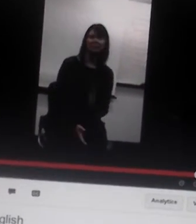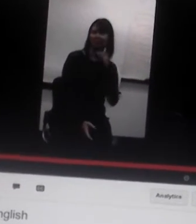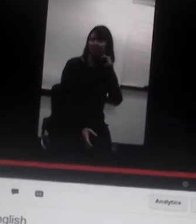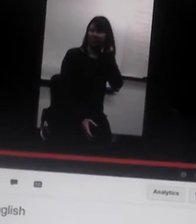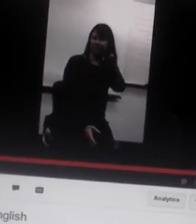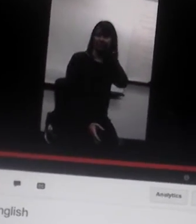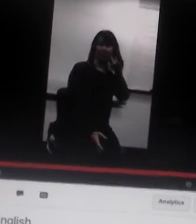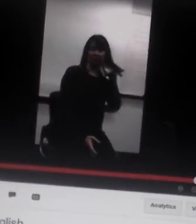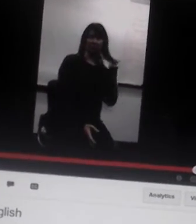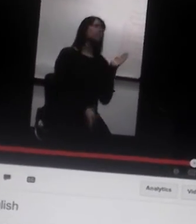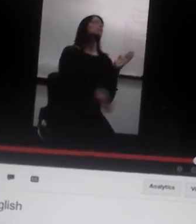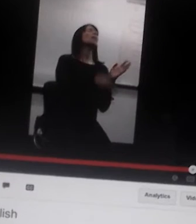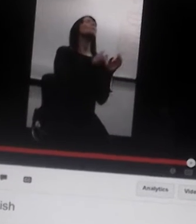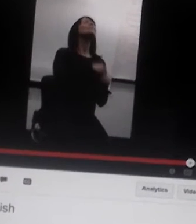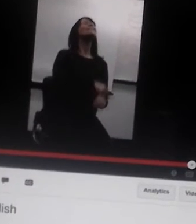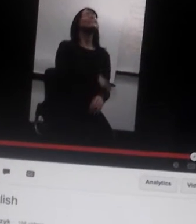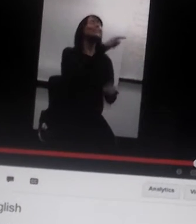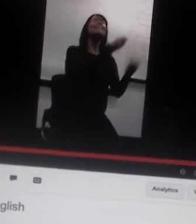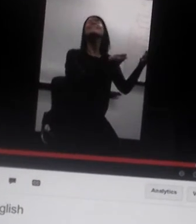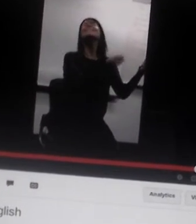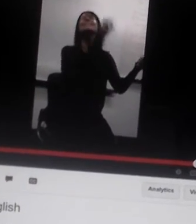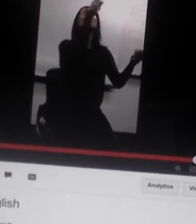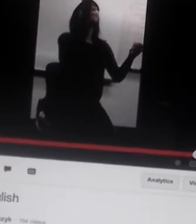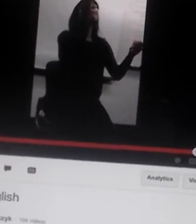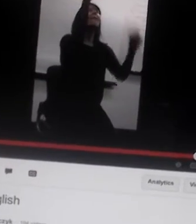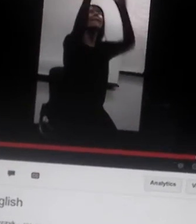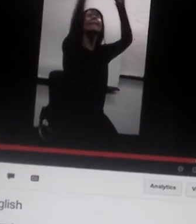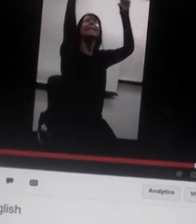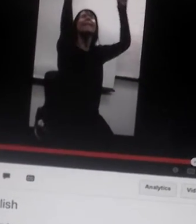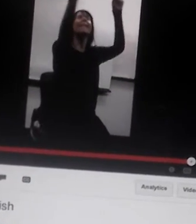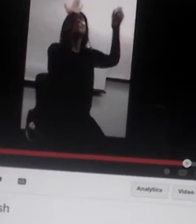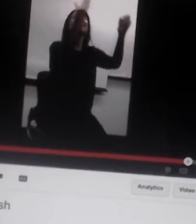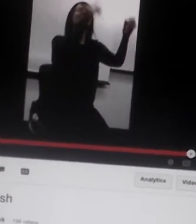and my mom was driving, and I was sitting in back of her.